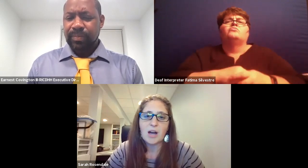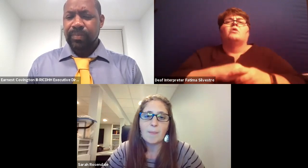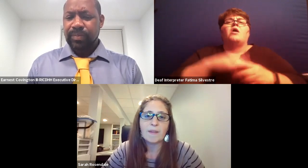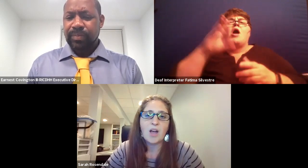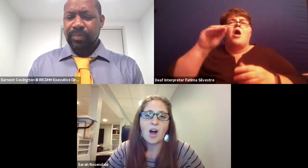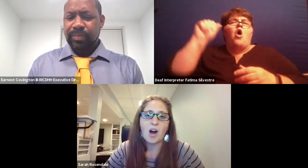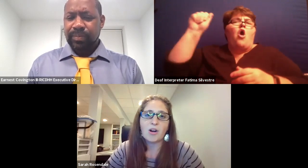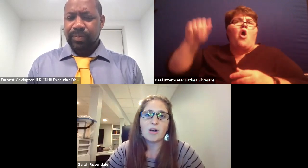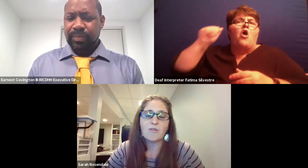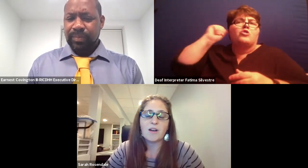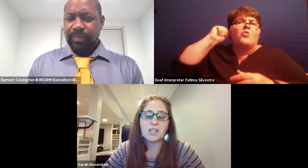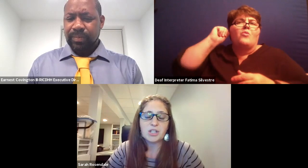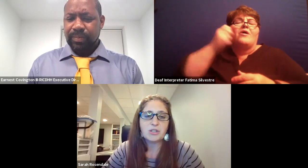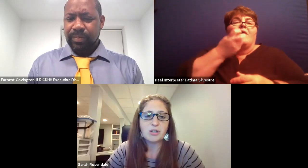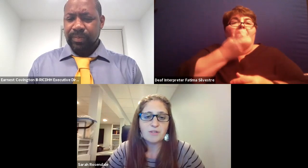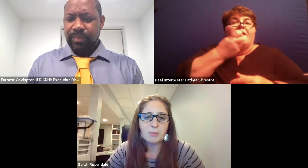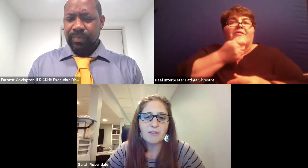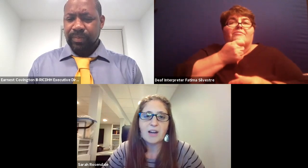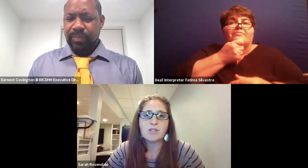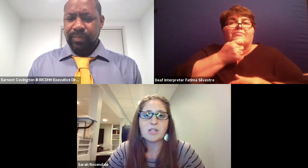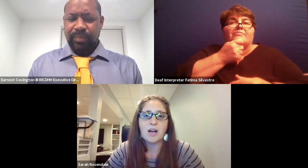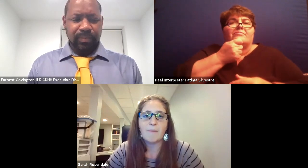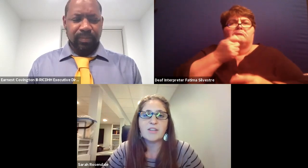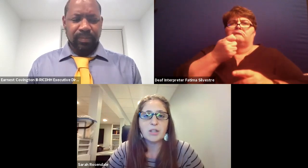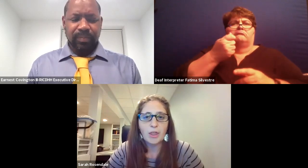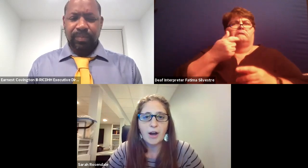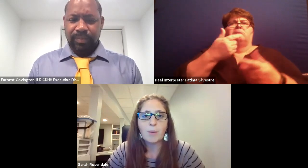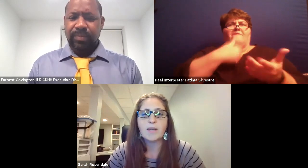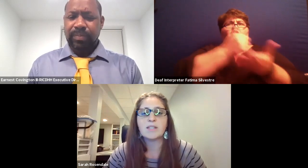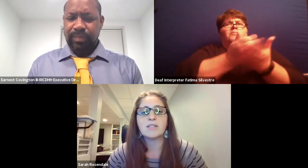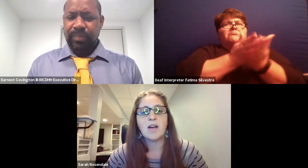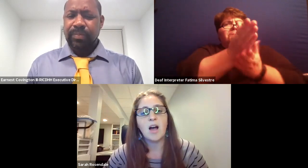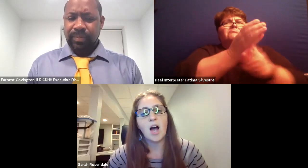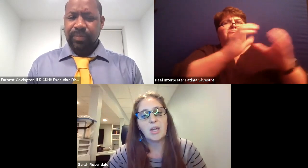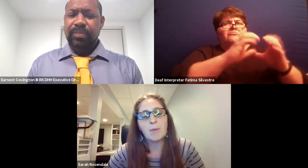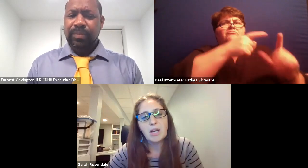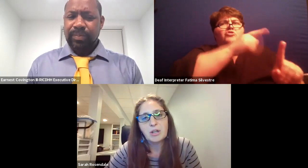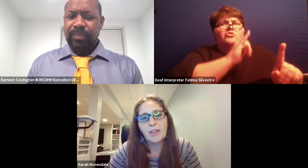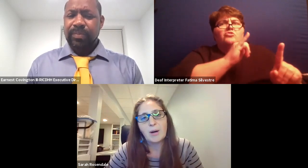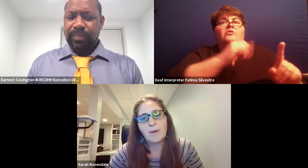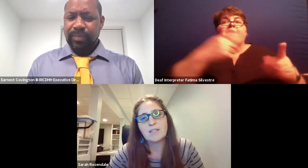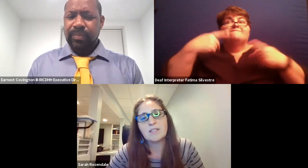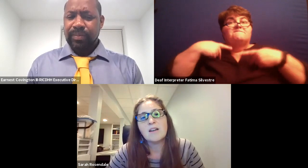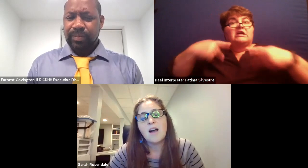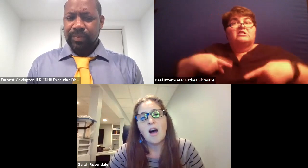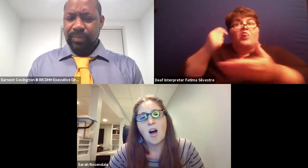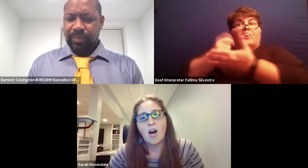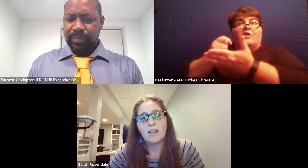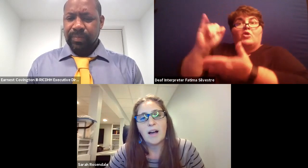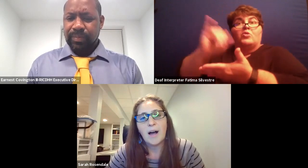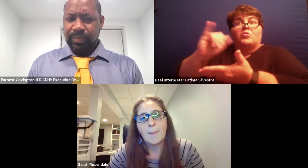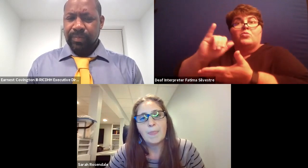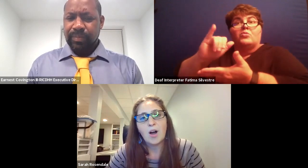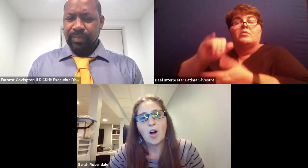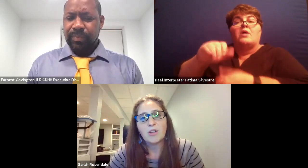therapists. Our additional service providers, physical therapists, occupational therapists,